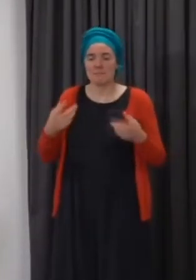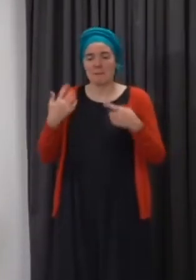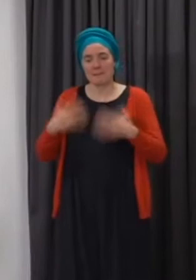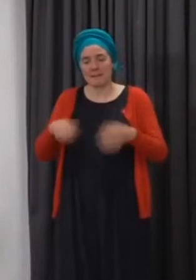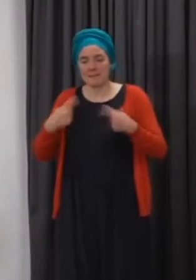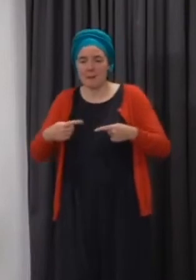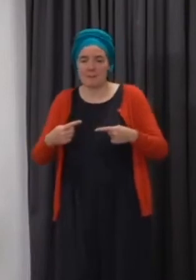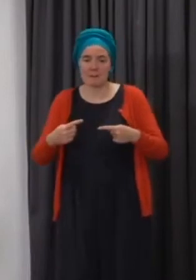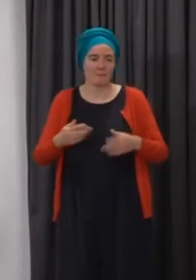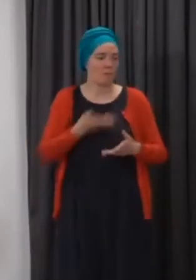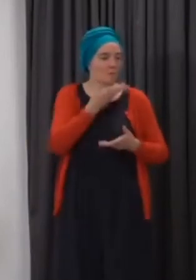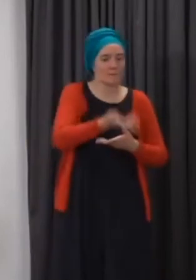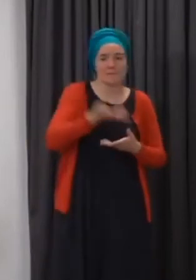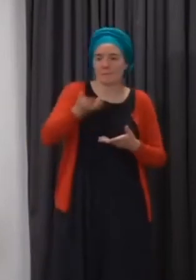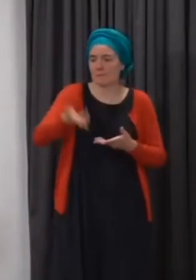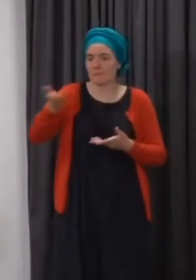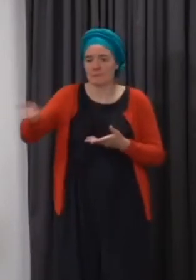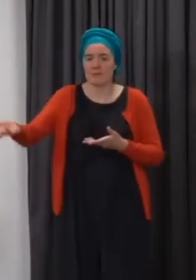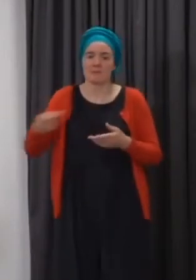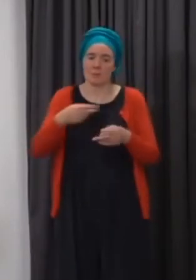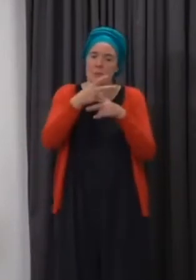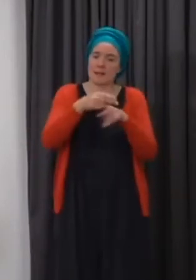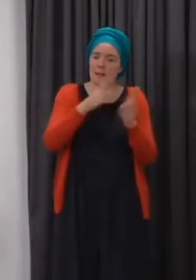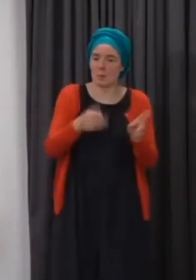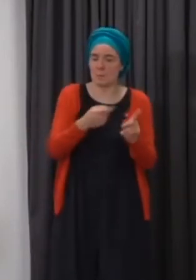care sector, including, of course, care homes themselves.